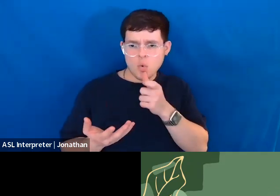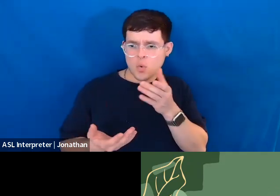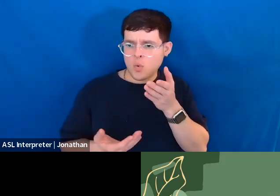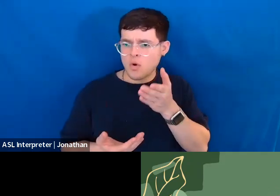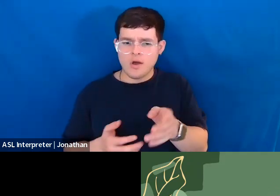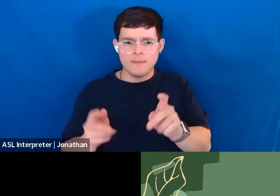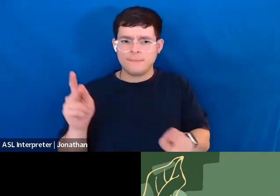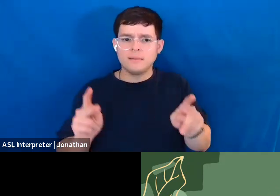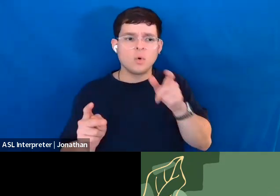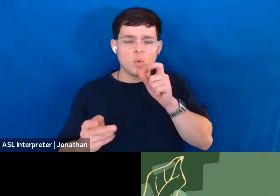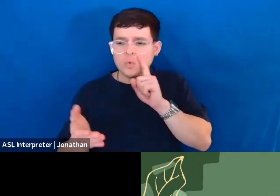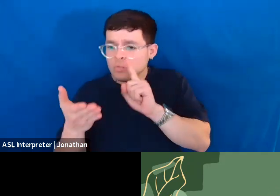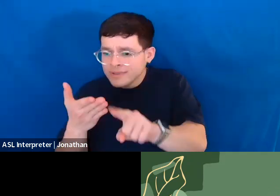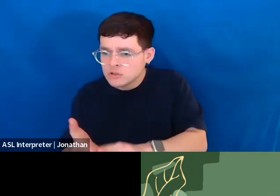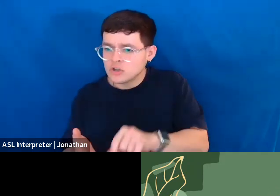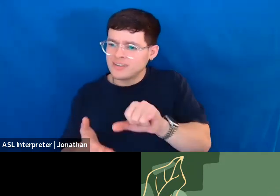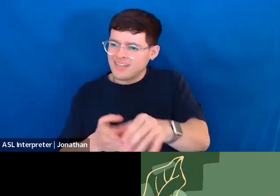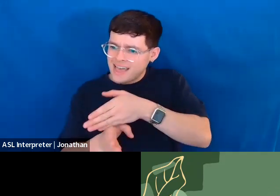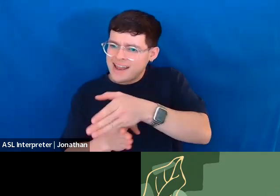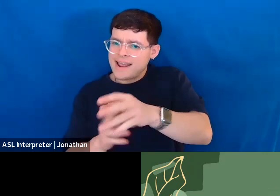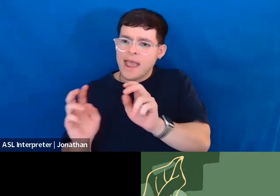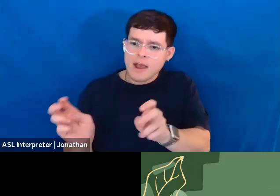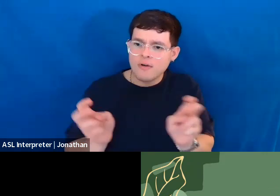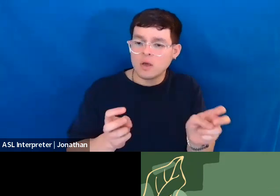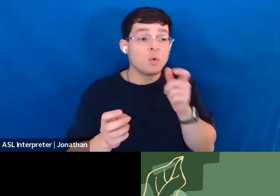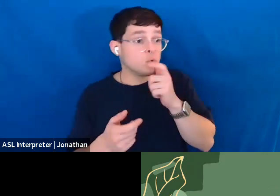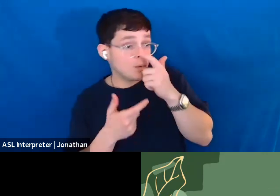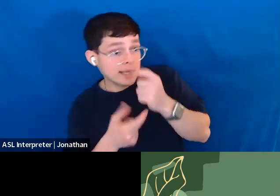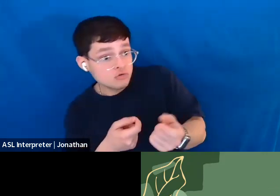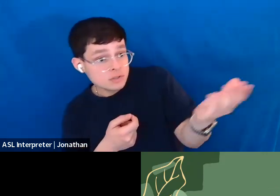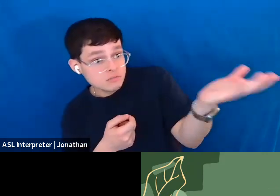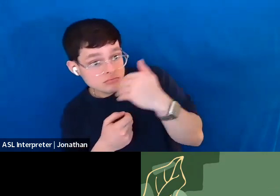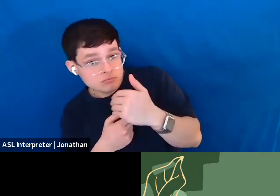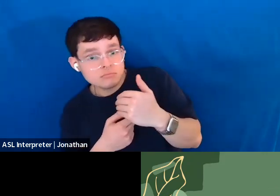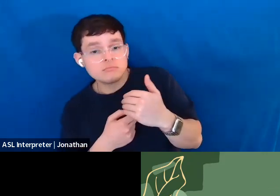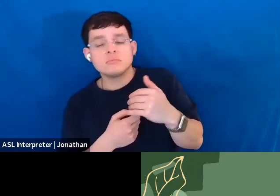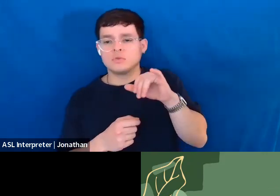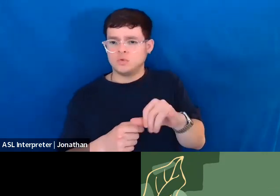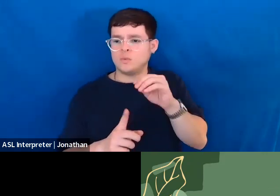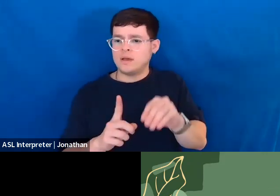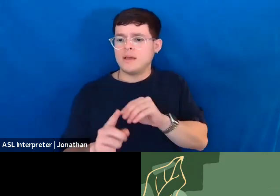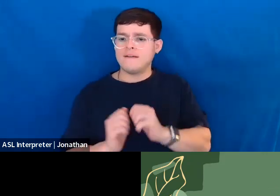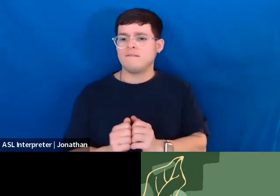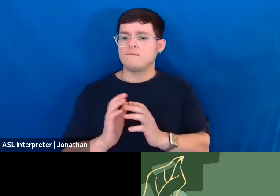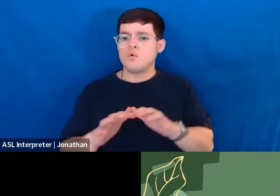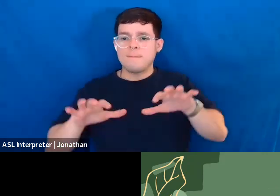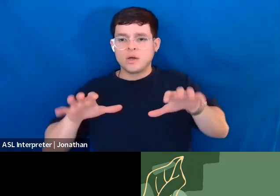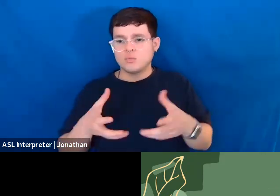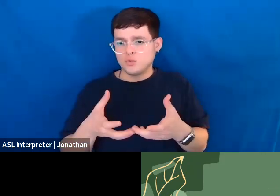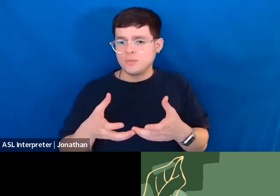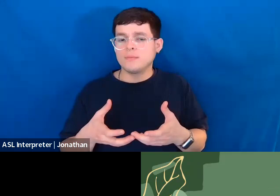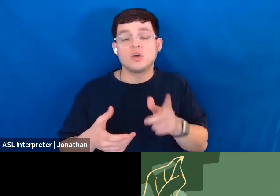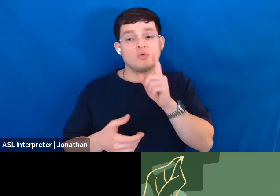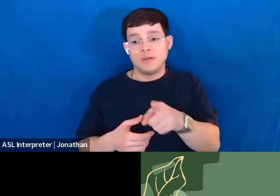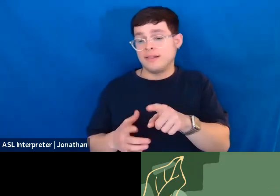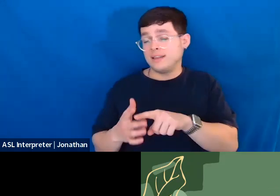are conducting research in this area who would be interested in forming a group. It starts